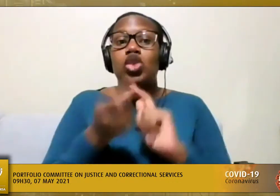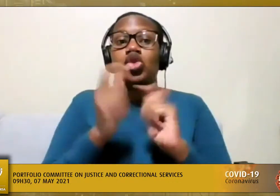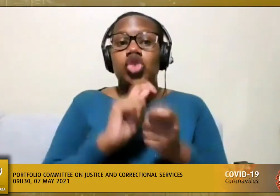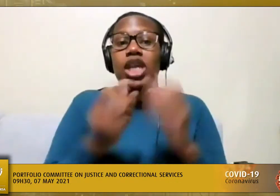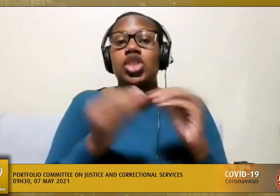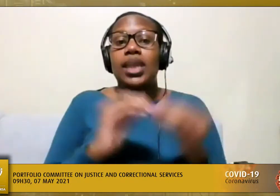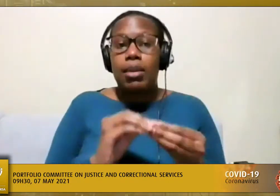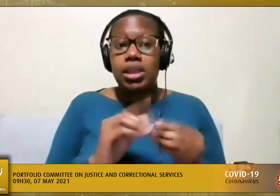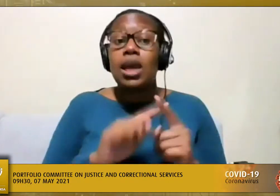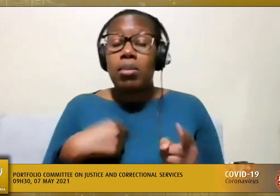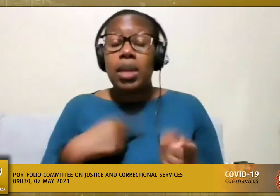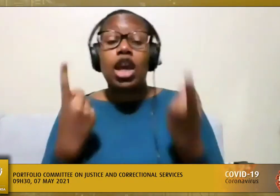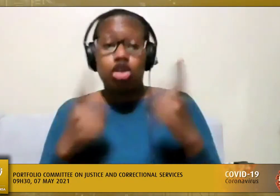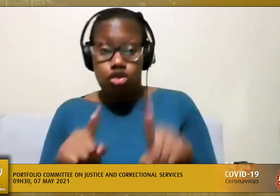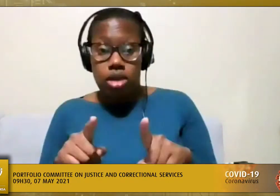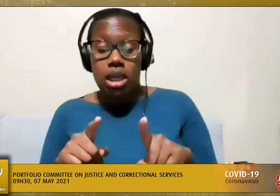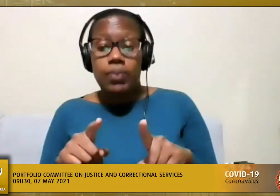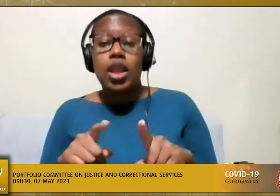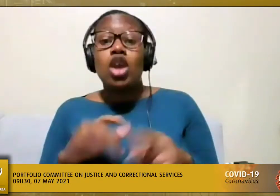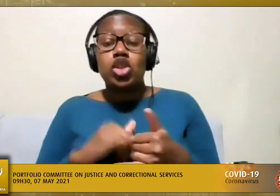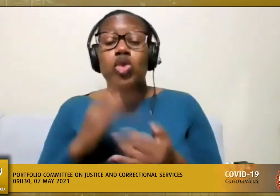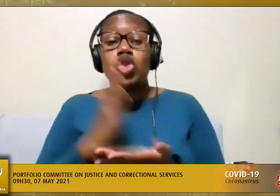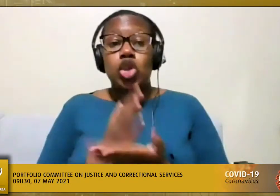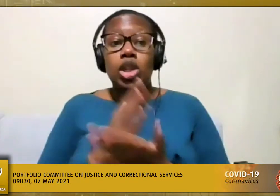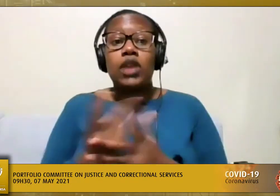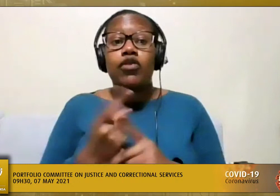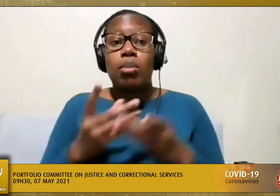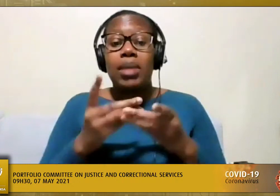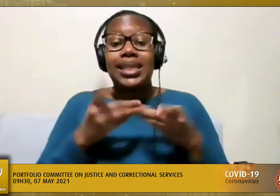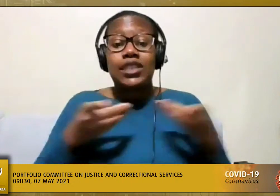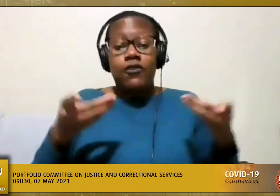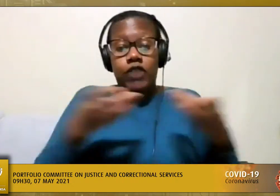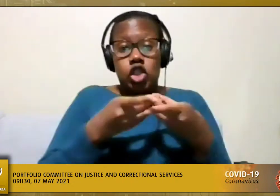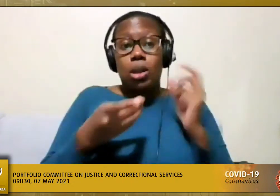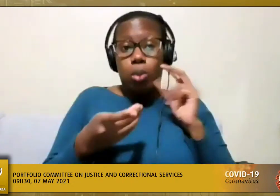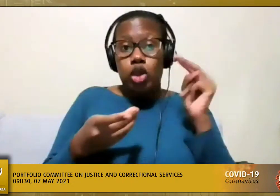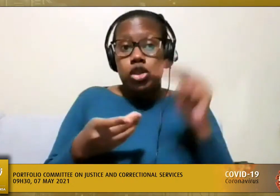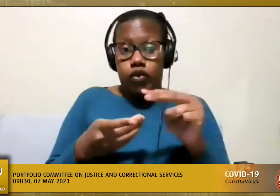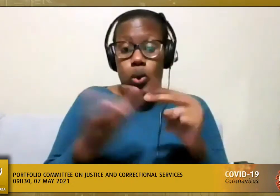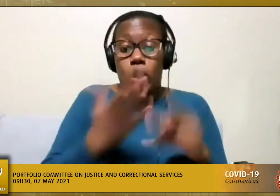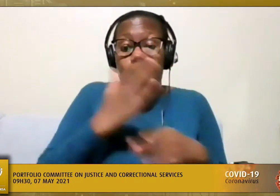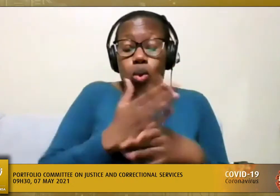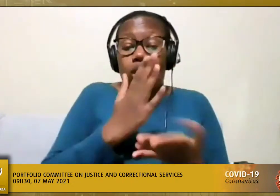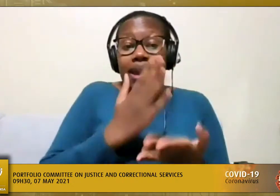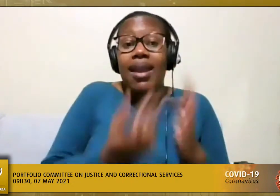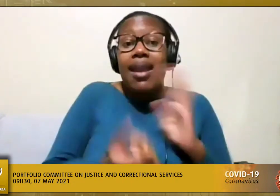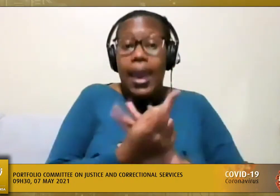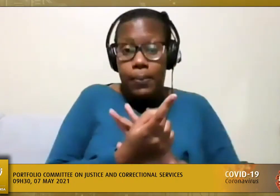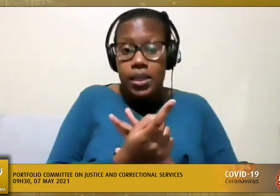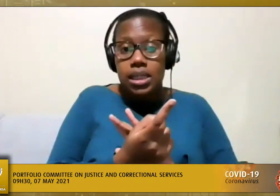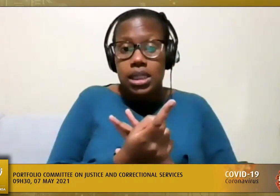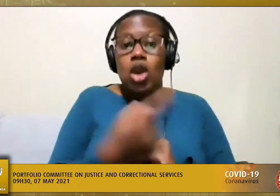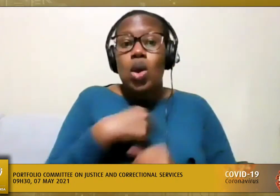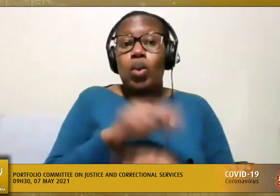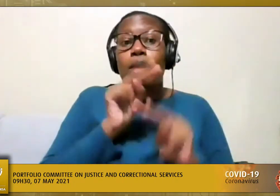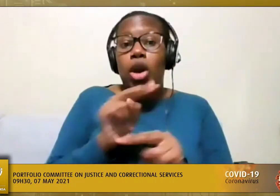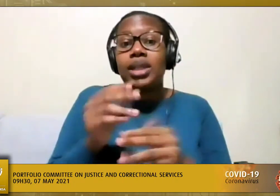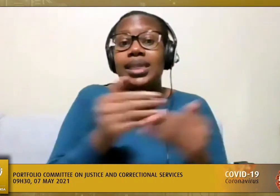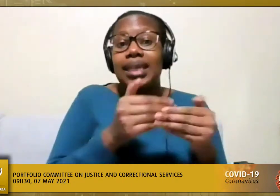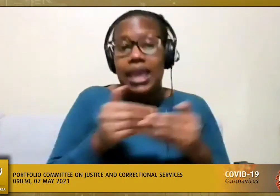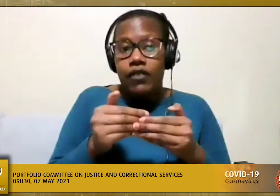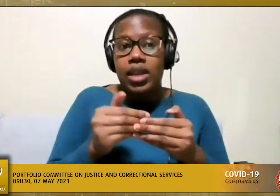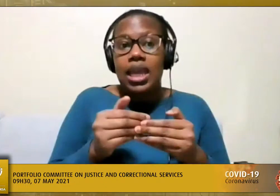but I agree and so certainly from a a divisional point of view where the work happens we we monitor very carefully when there's